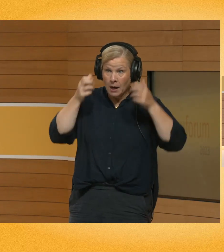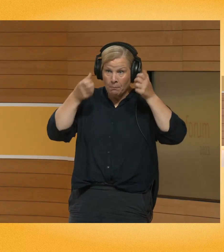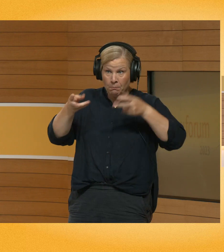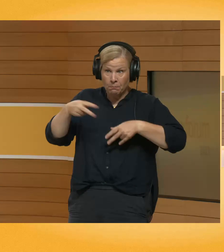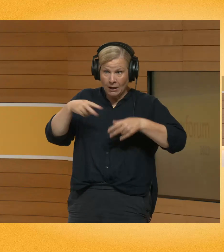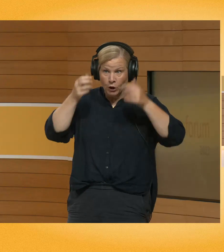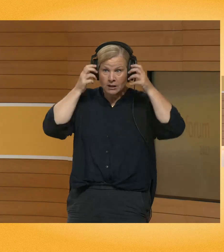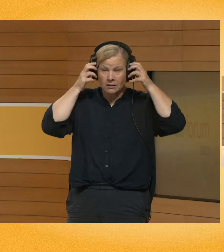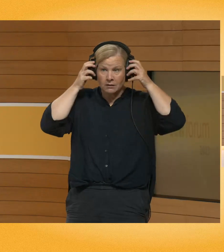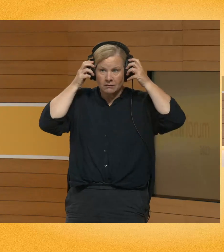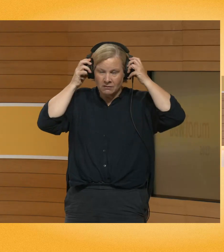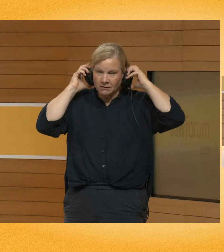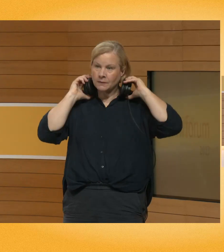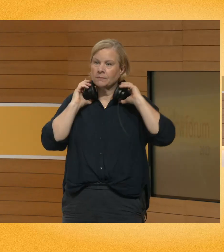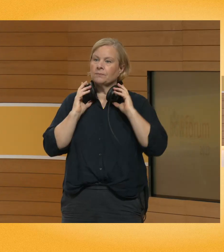Maybe I was